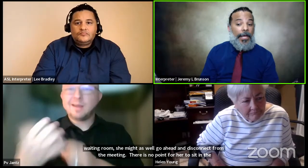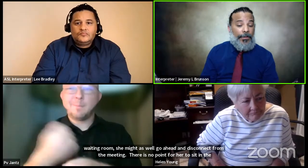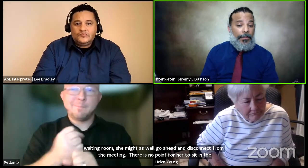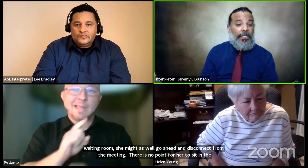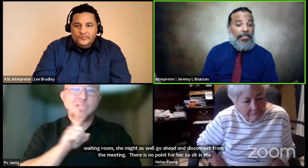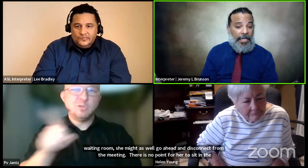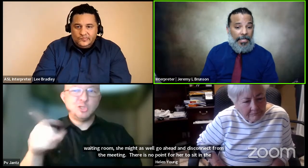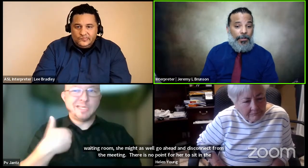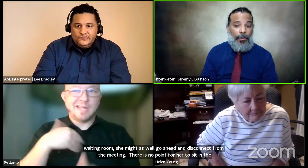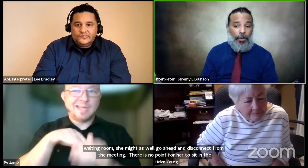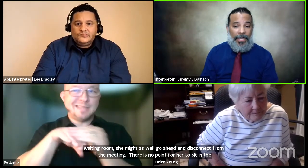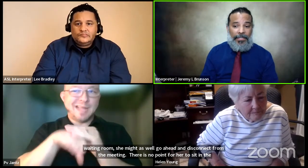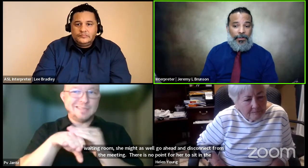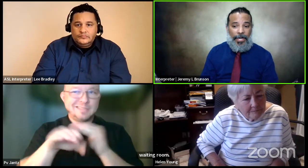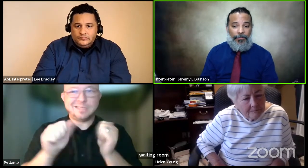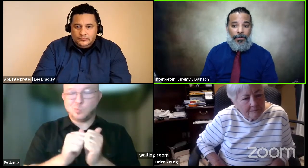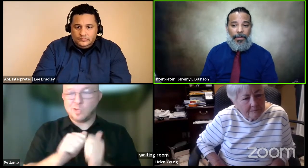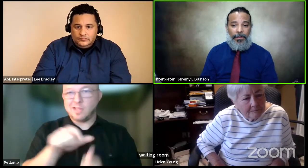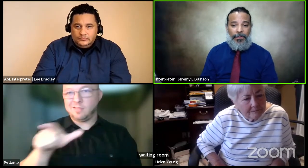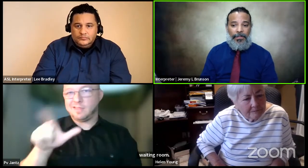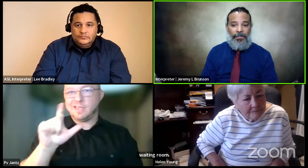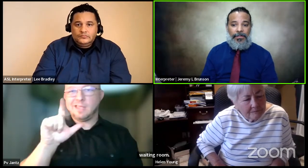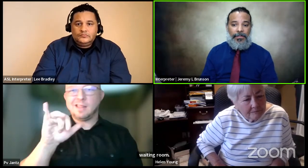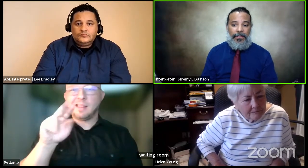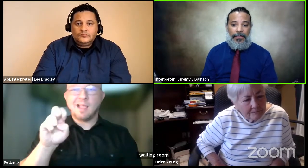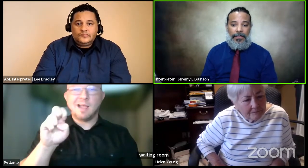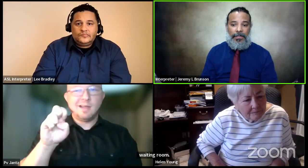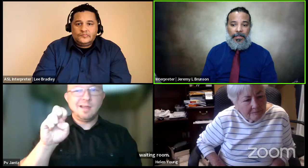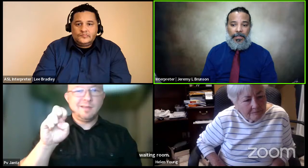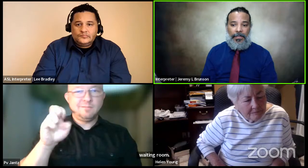you can either disconnect or go back to the waiting room